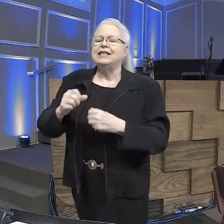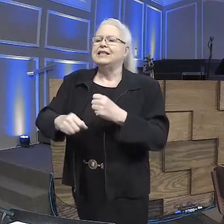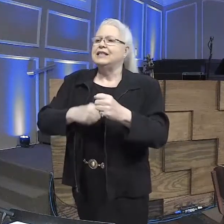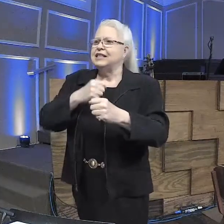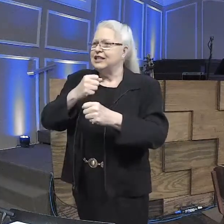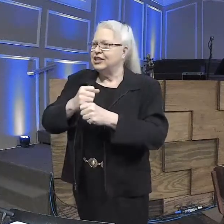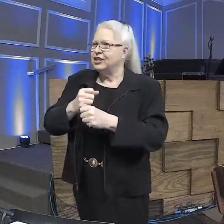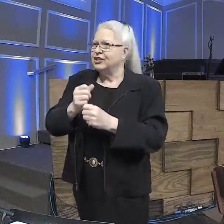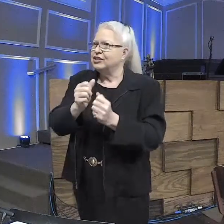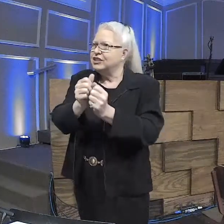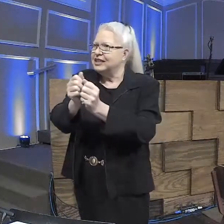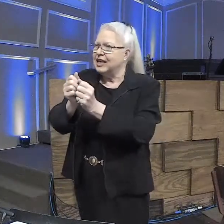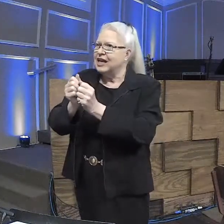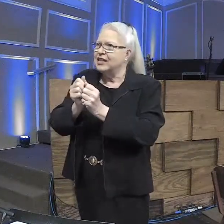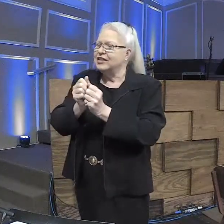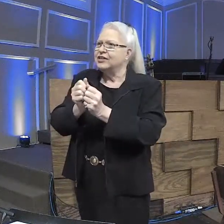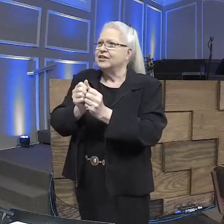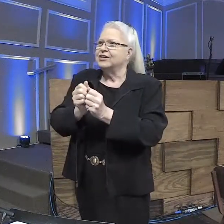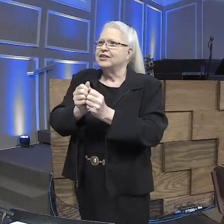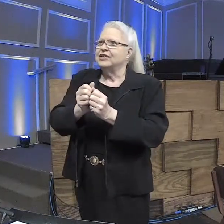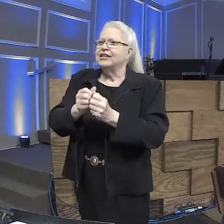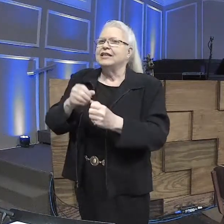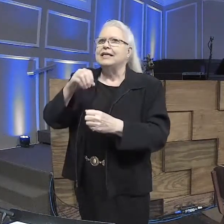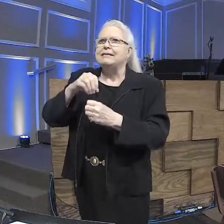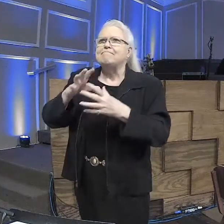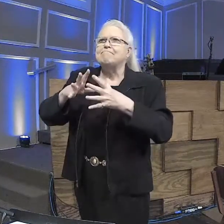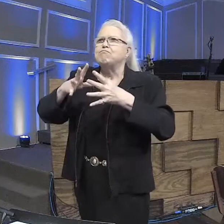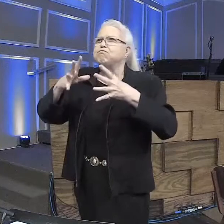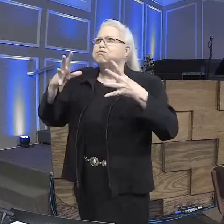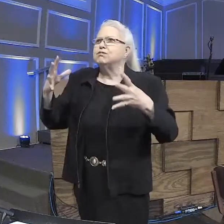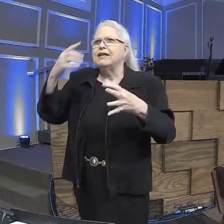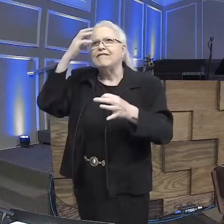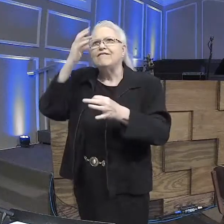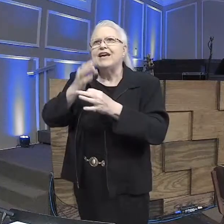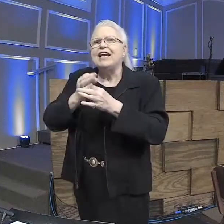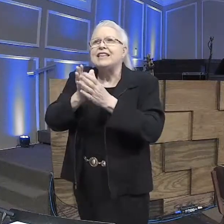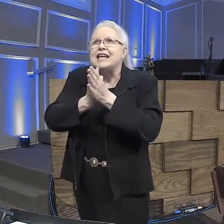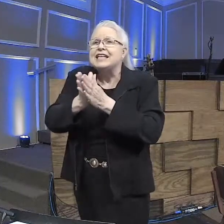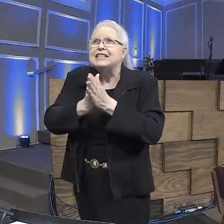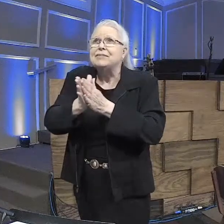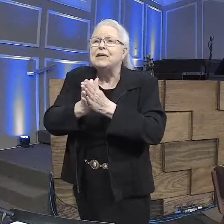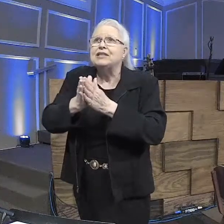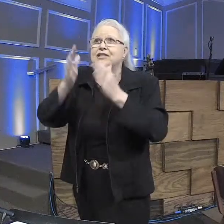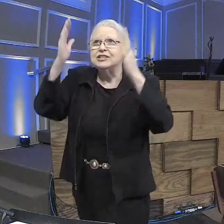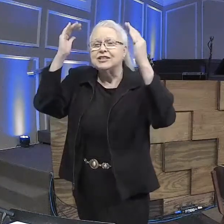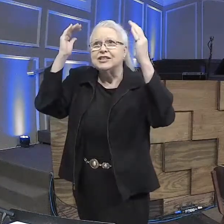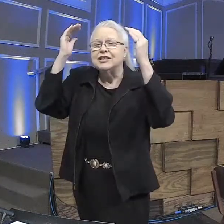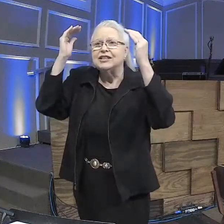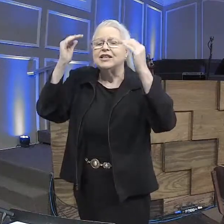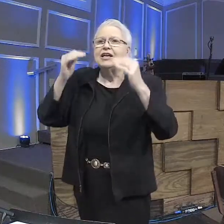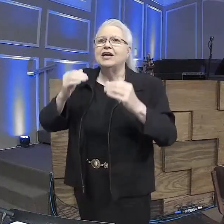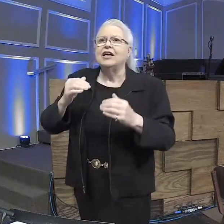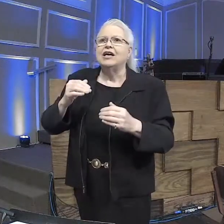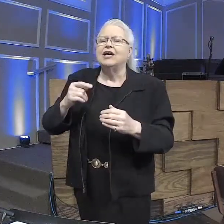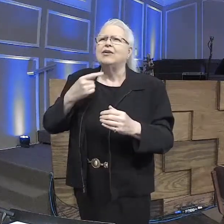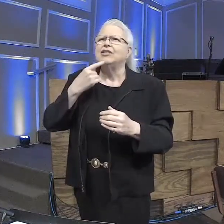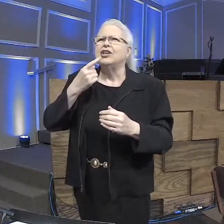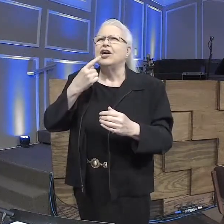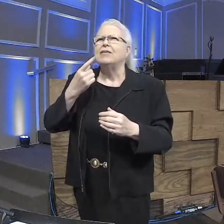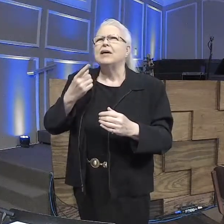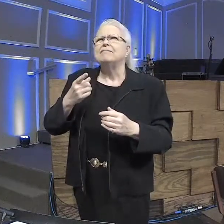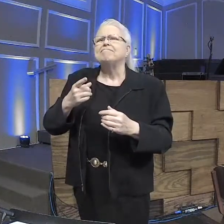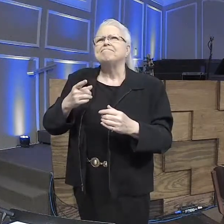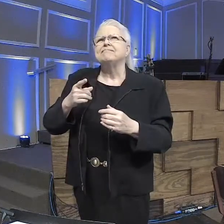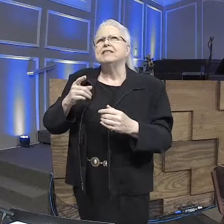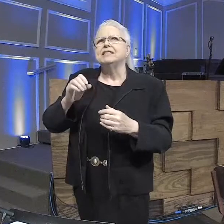and we do so in great faith and anticipation. And today, I want to talk to you about the year to come, really, as you would